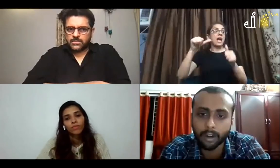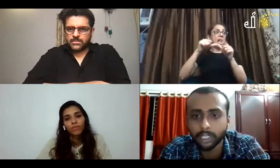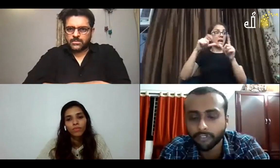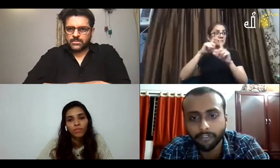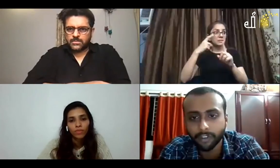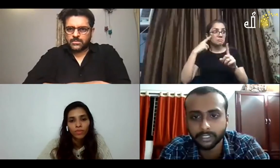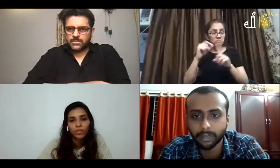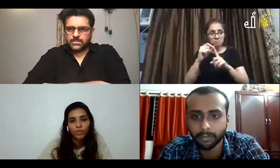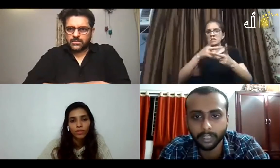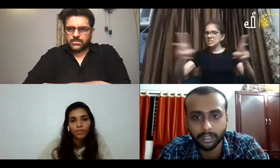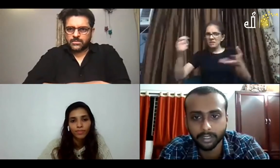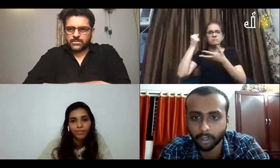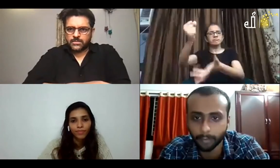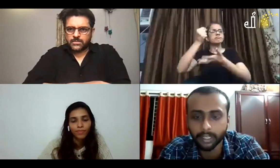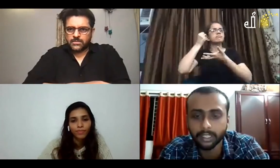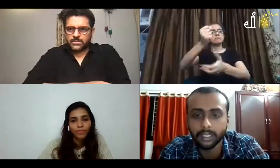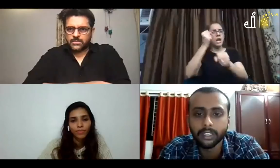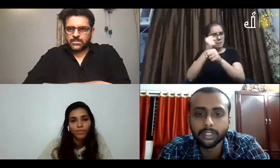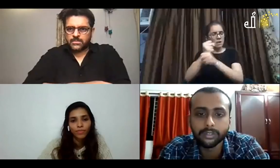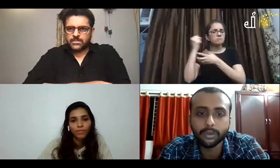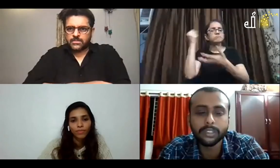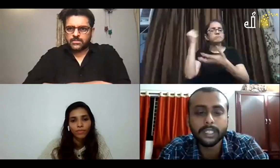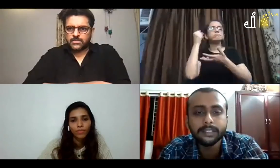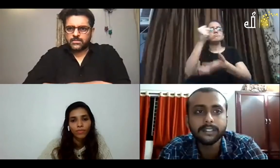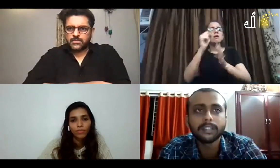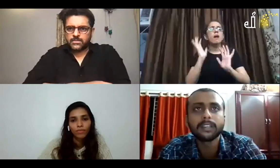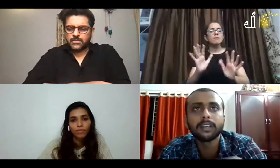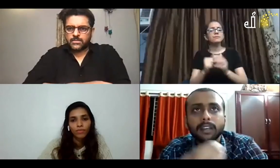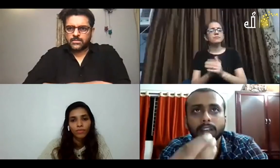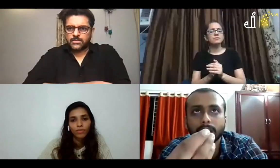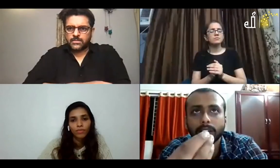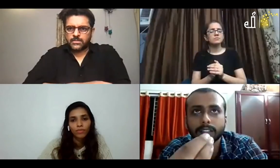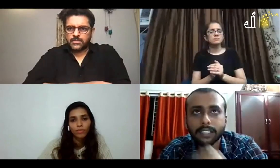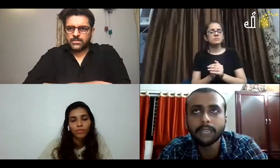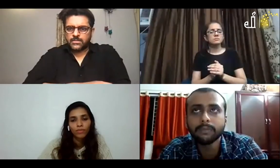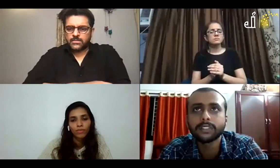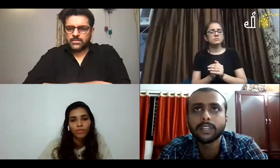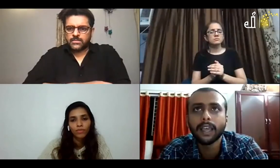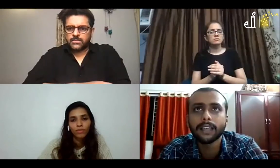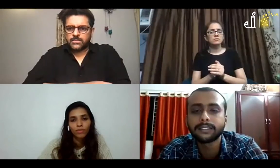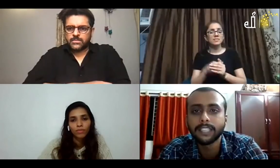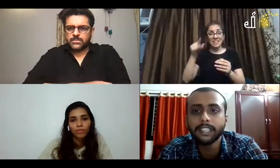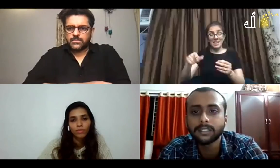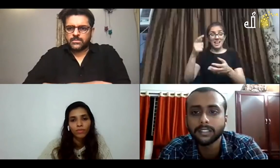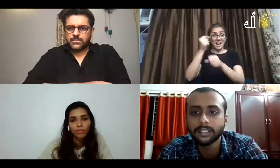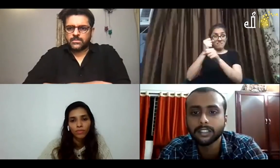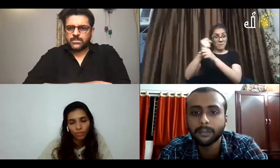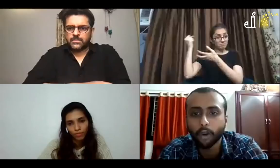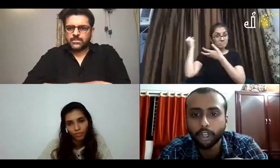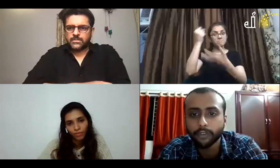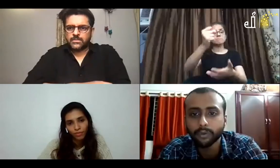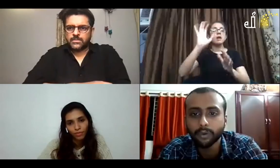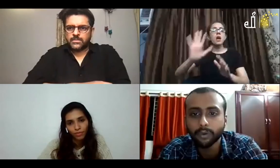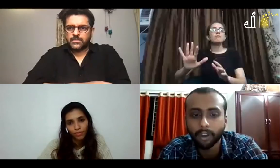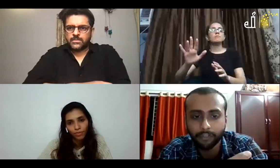there are also different funds from the government. So these schemes has changed the